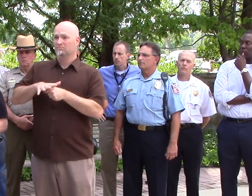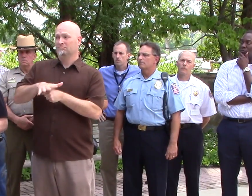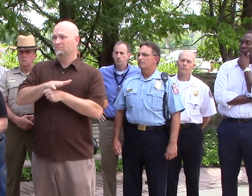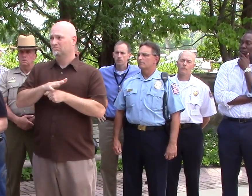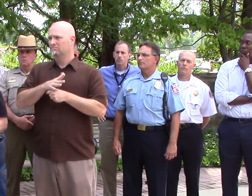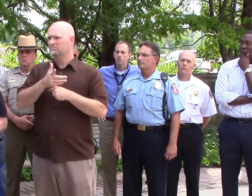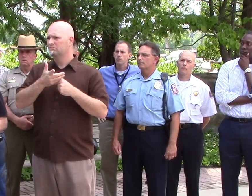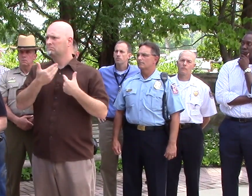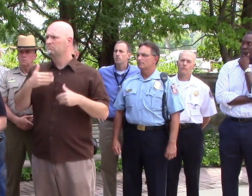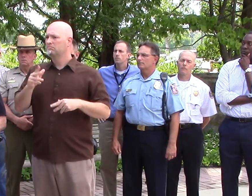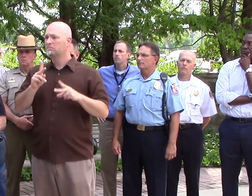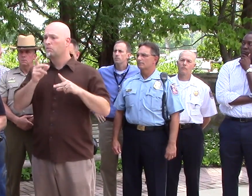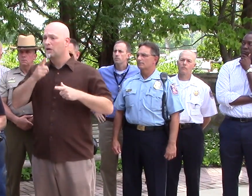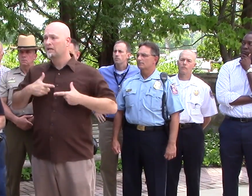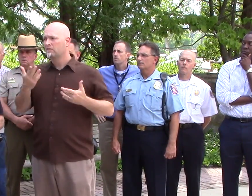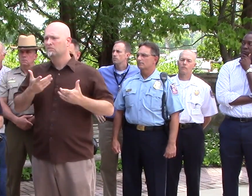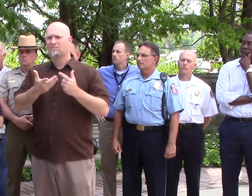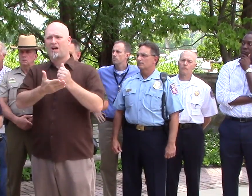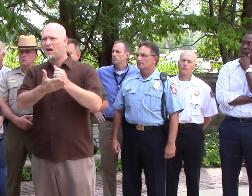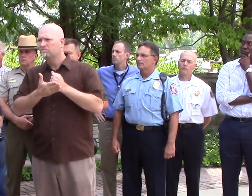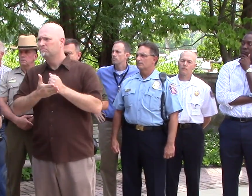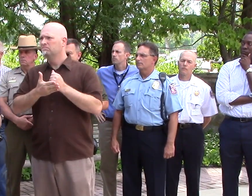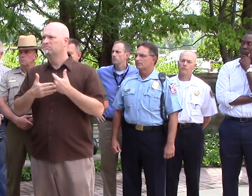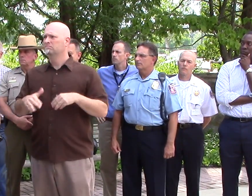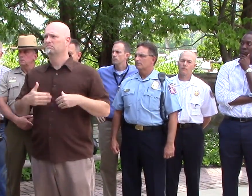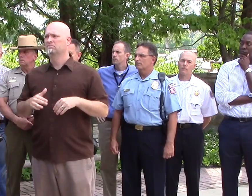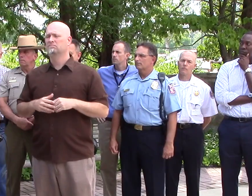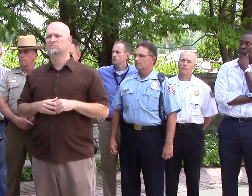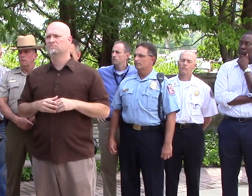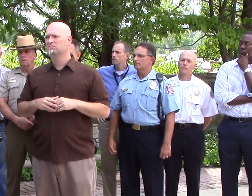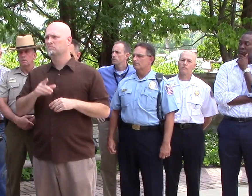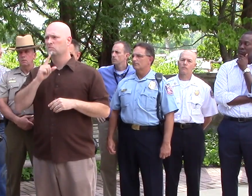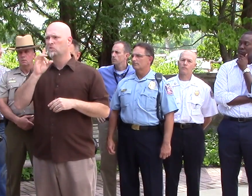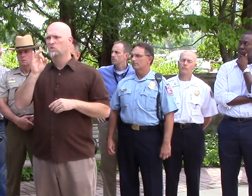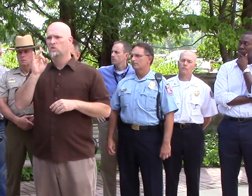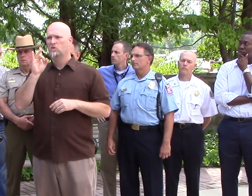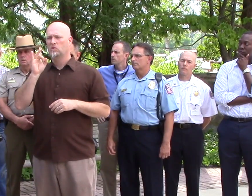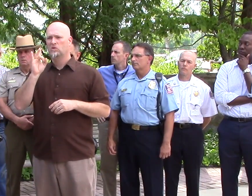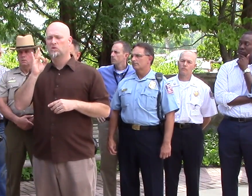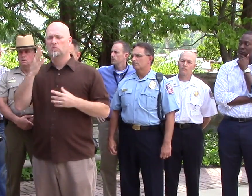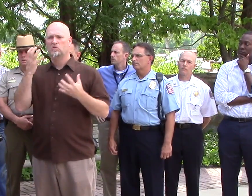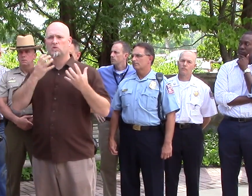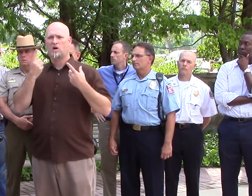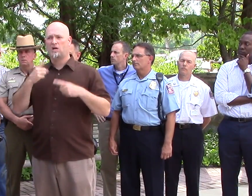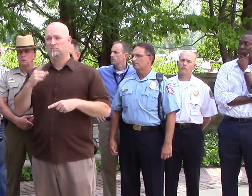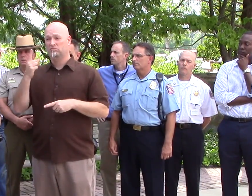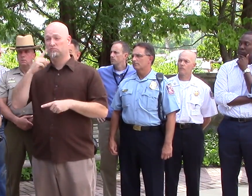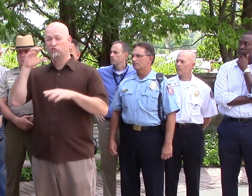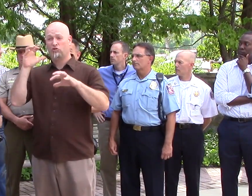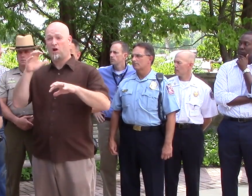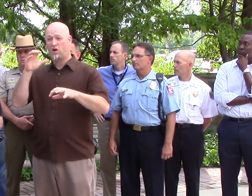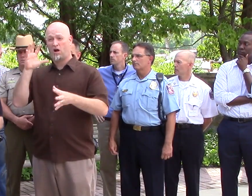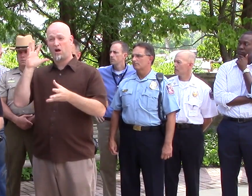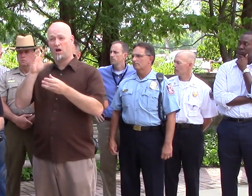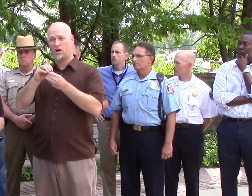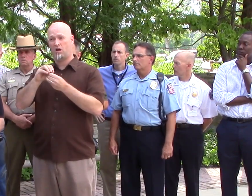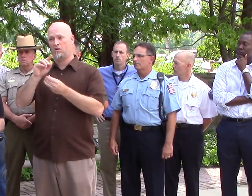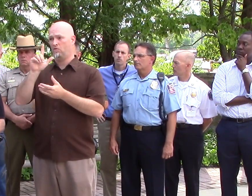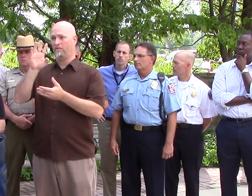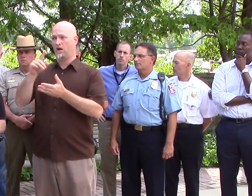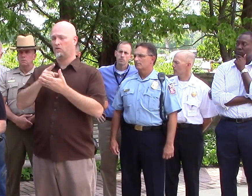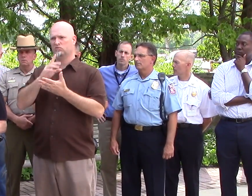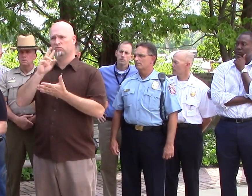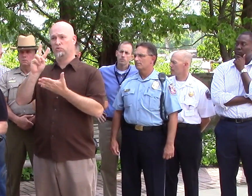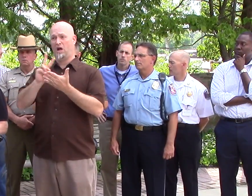County. It's hard to believe that it's been less than 24 hours since the storm began. And we've had tremendous